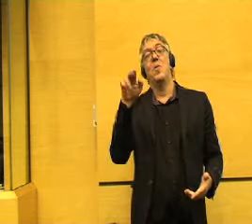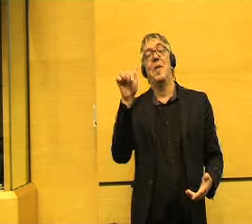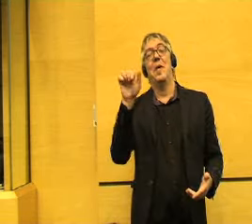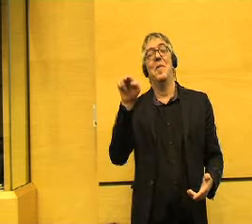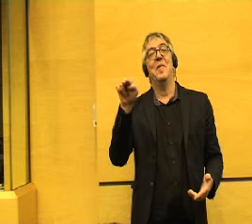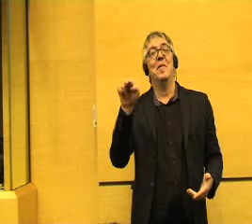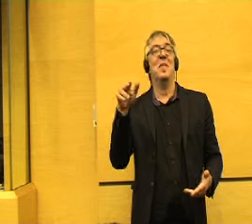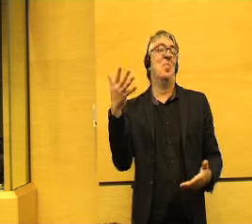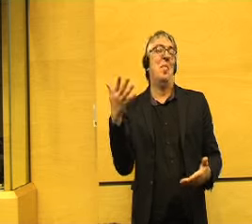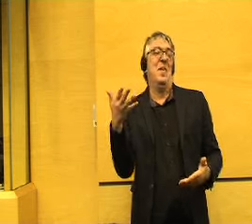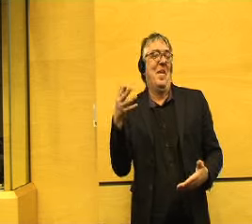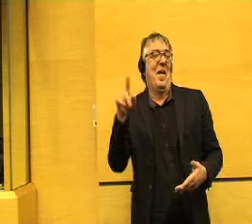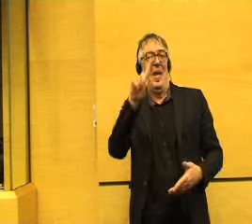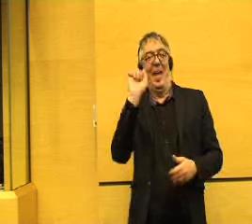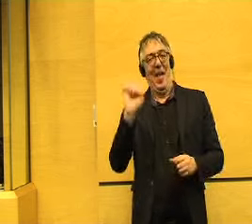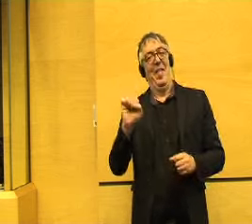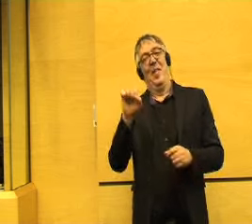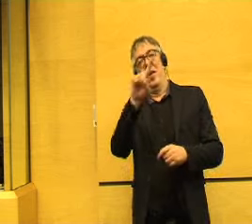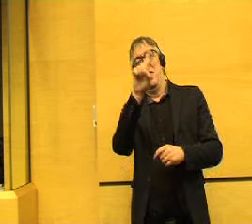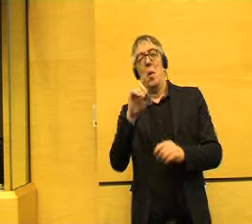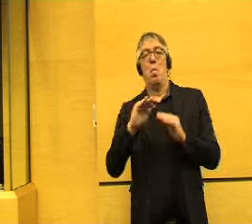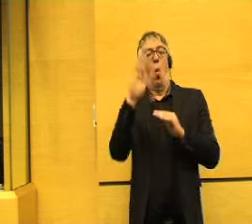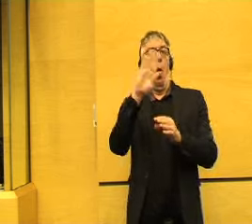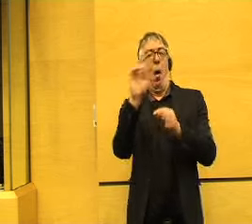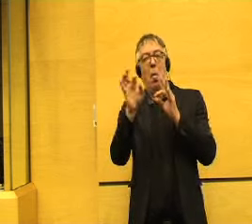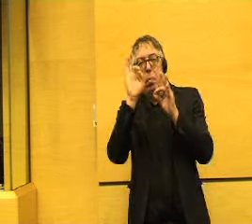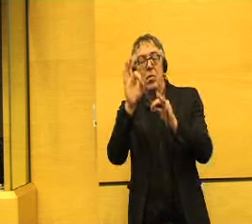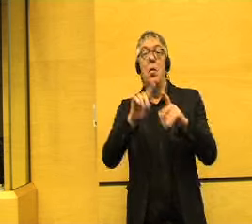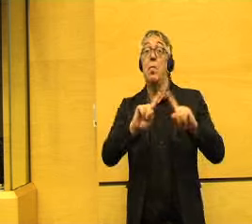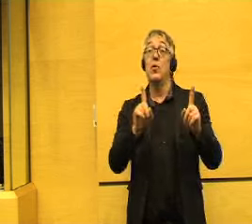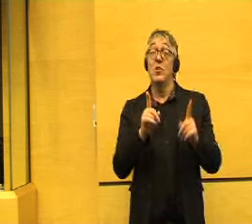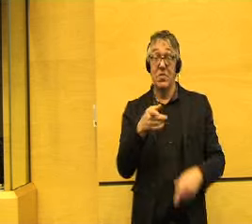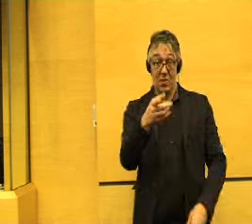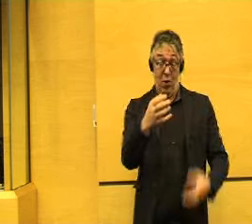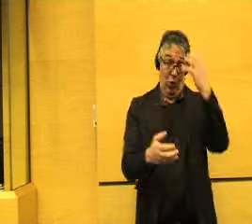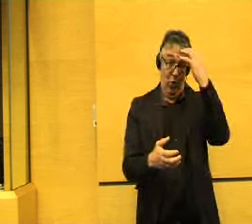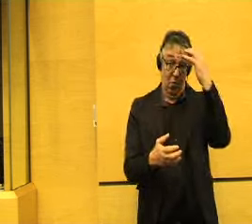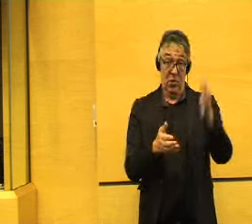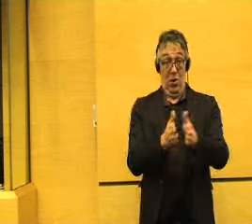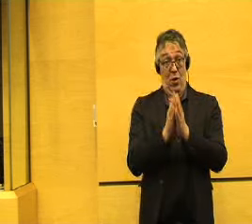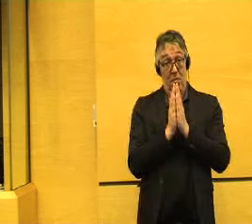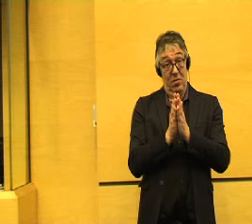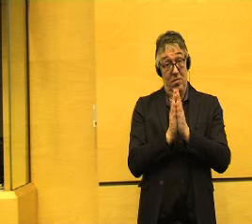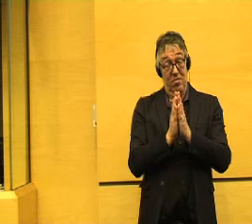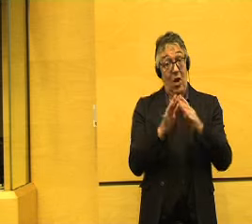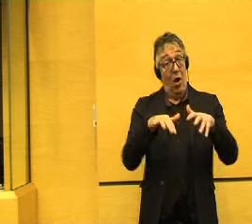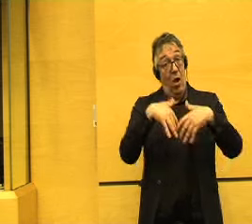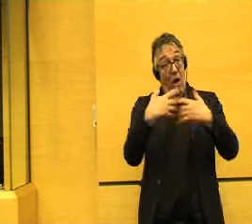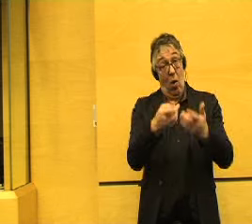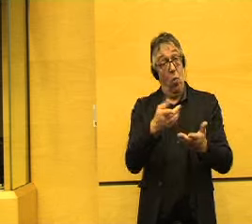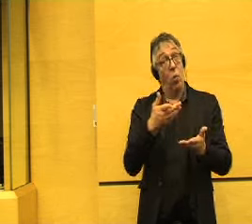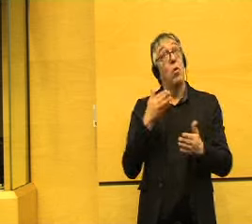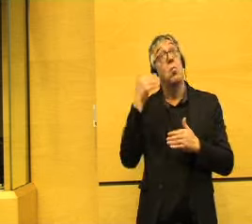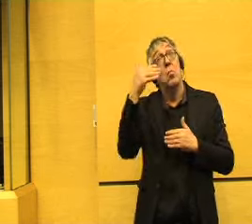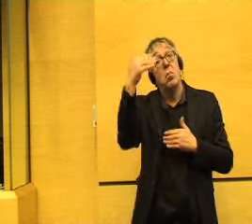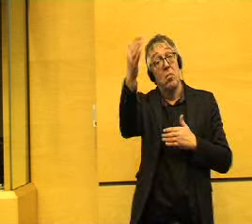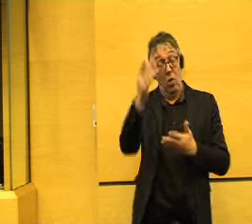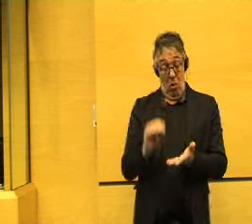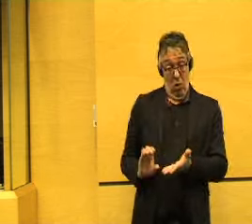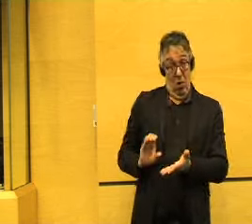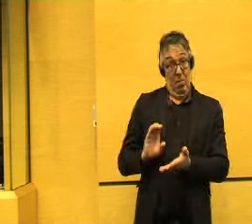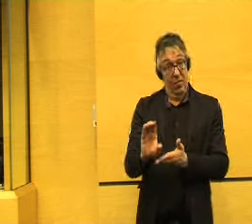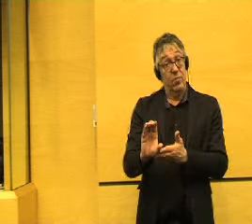However, please inform the committee about its funding, any available roadmap to increase the service